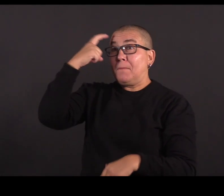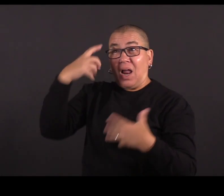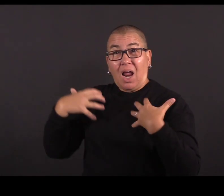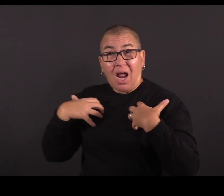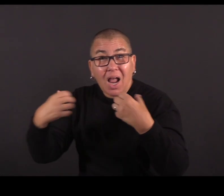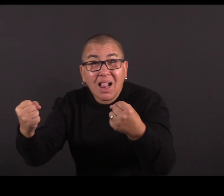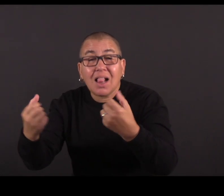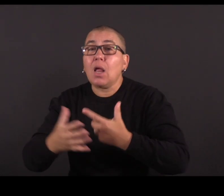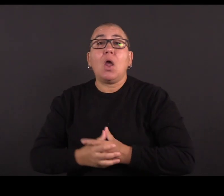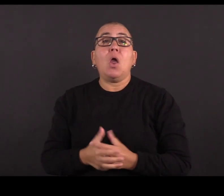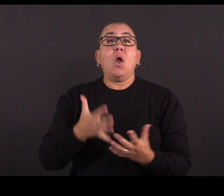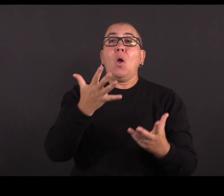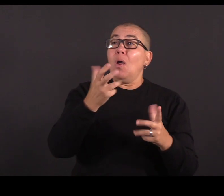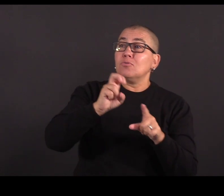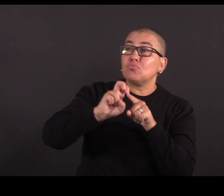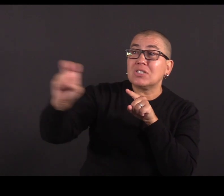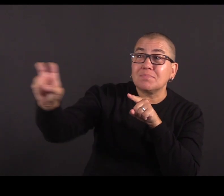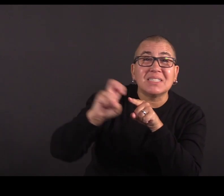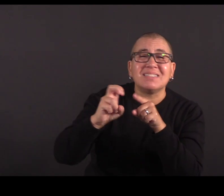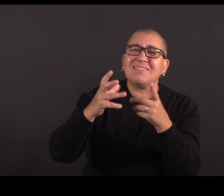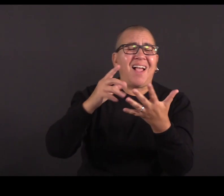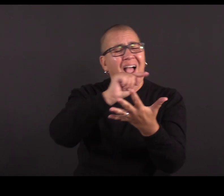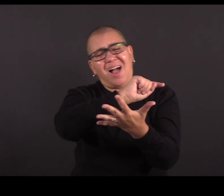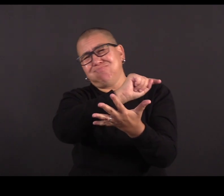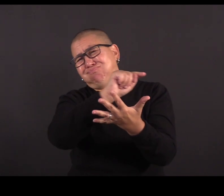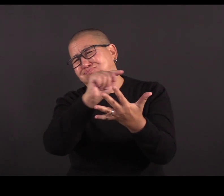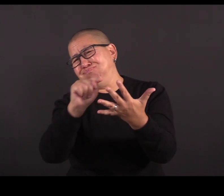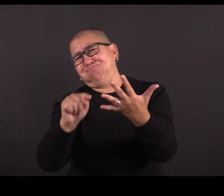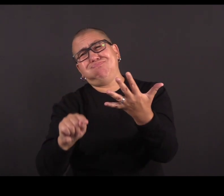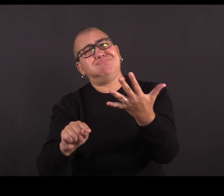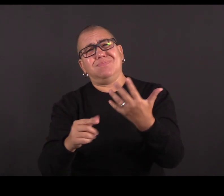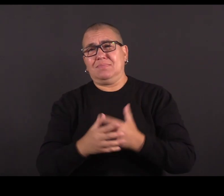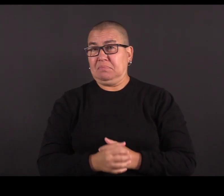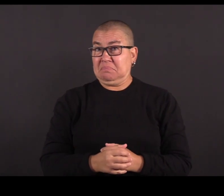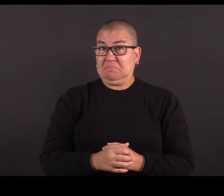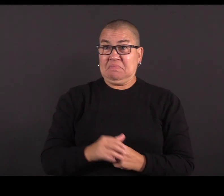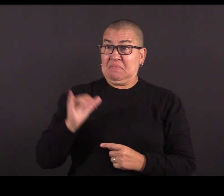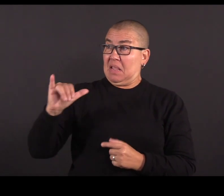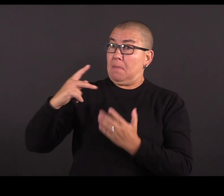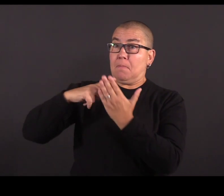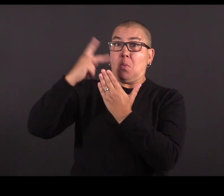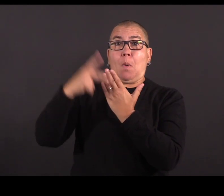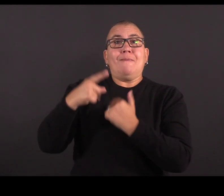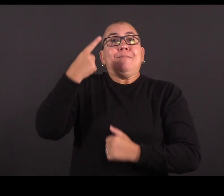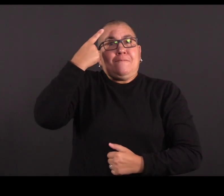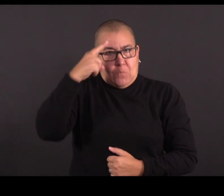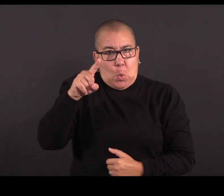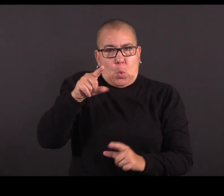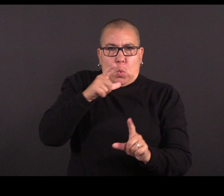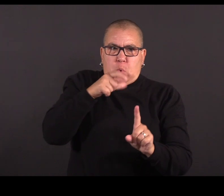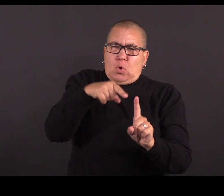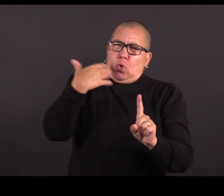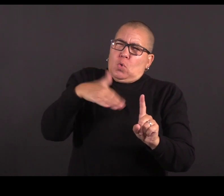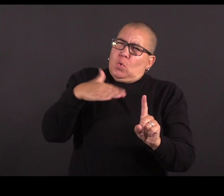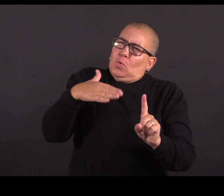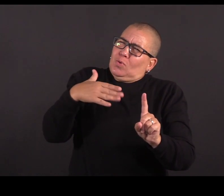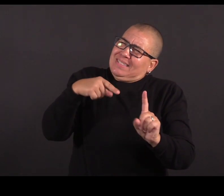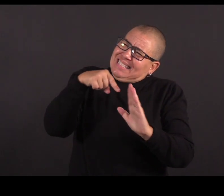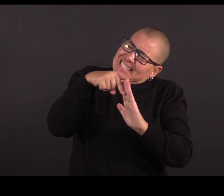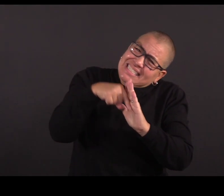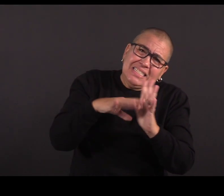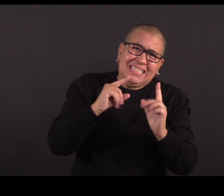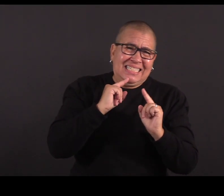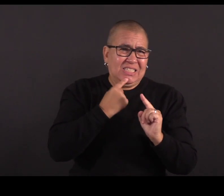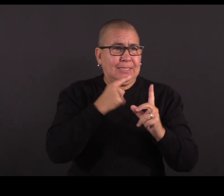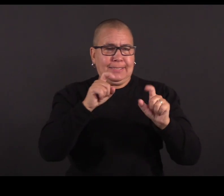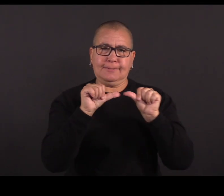etc. And the program is intended for individuals who need the most intensive and ongoing assistance to maintain